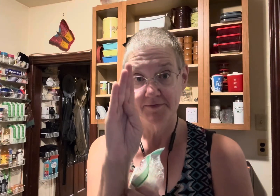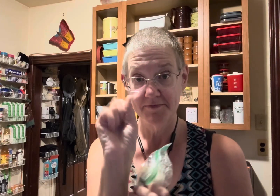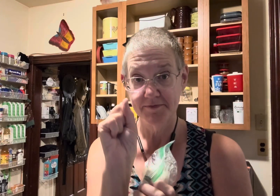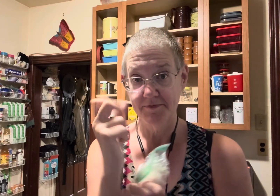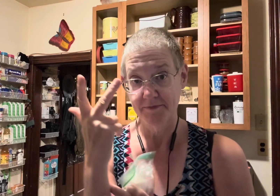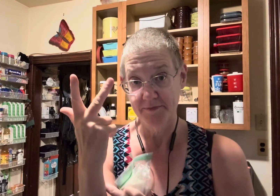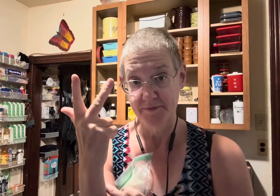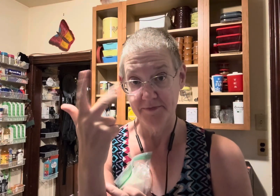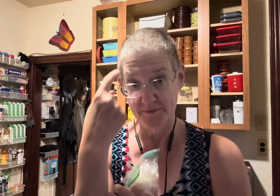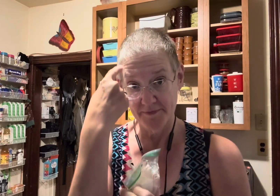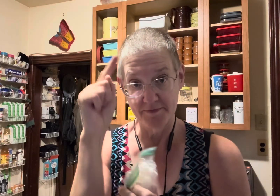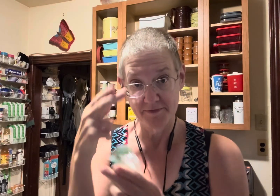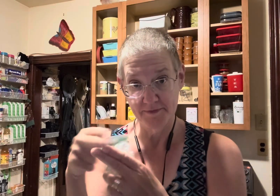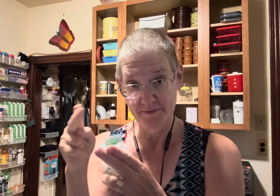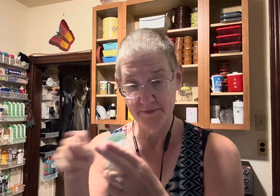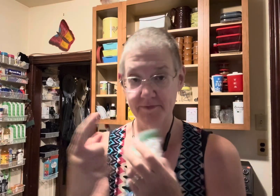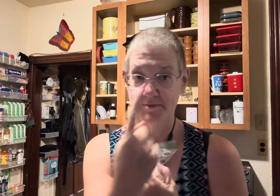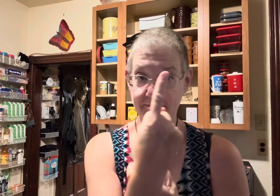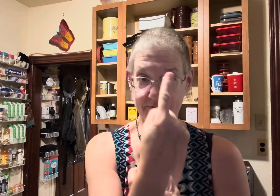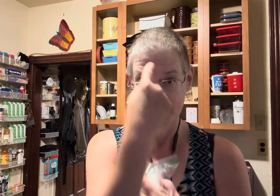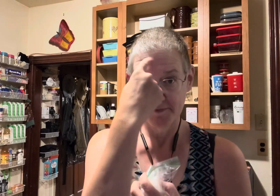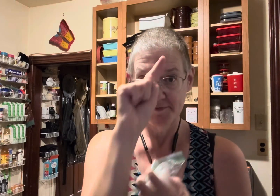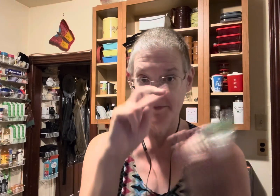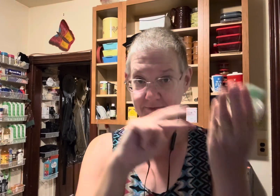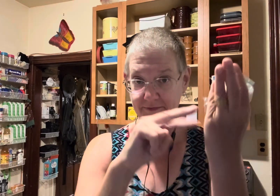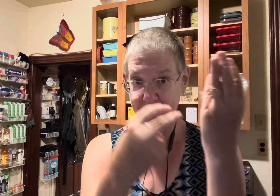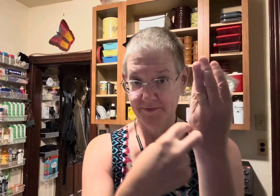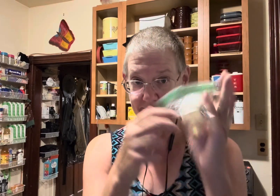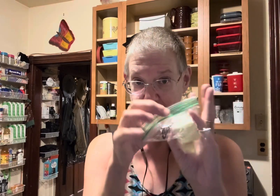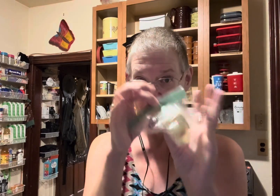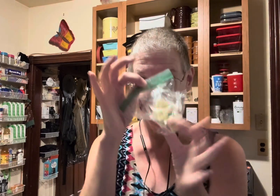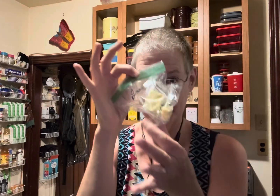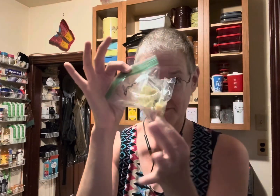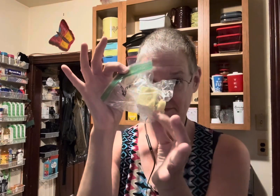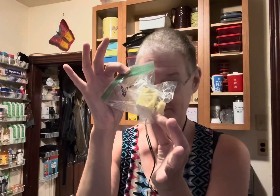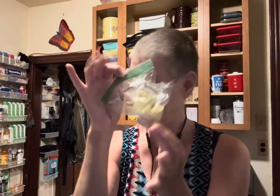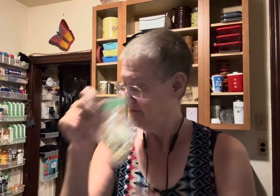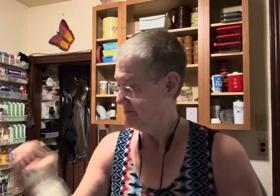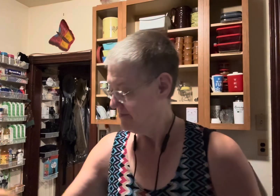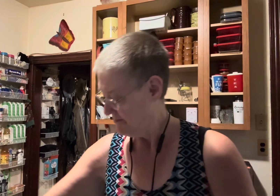4 tablespoons of butter, 3 for the eggs and 1 for his breakfast toast,